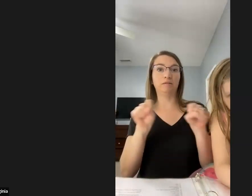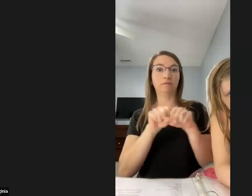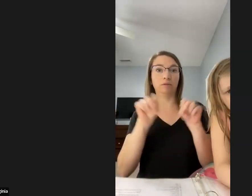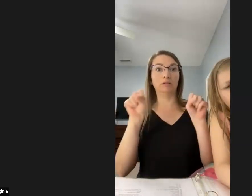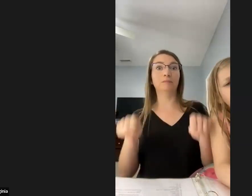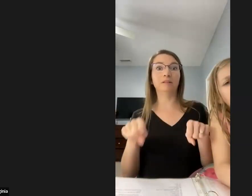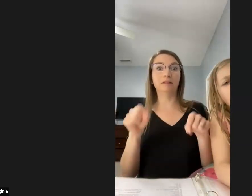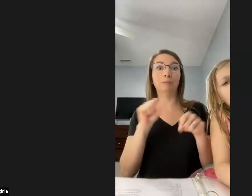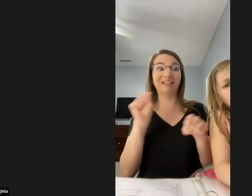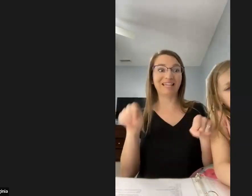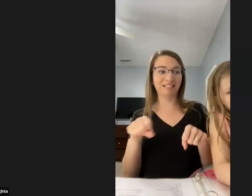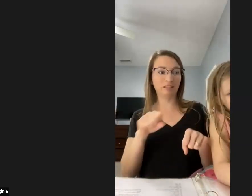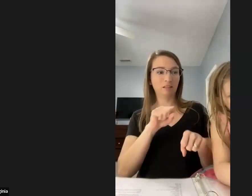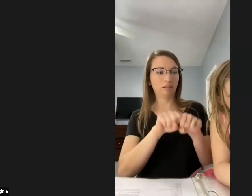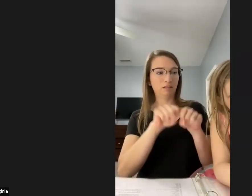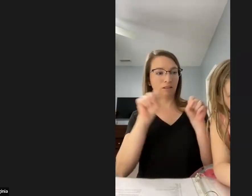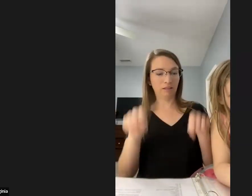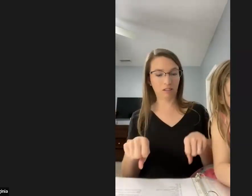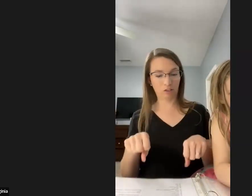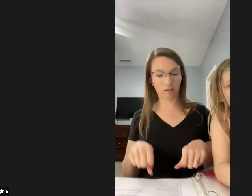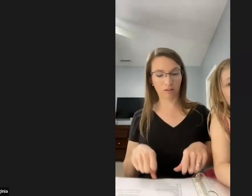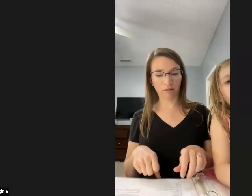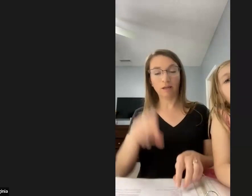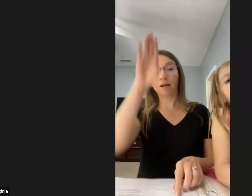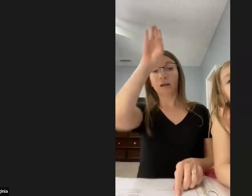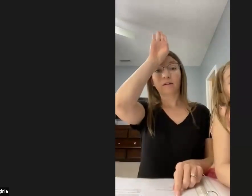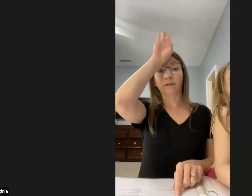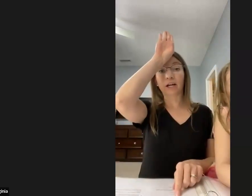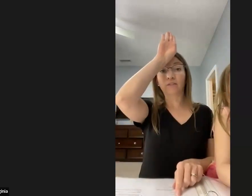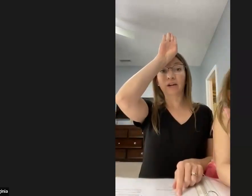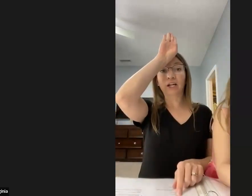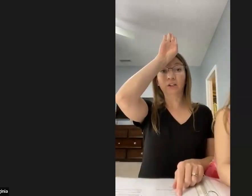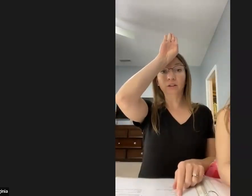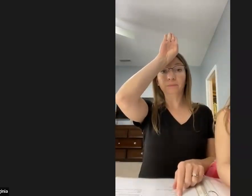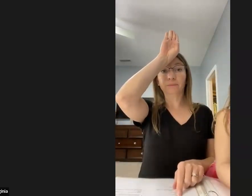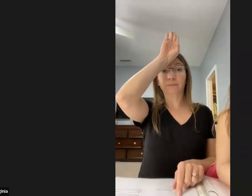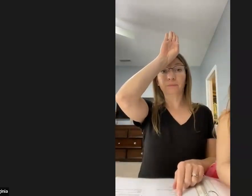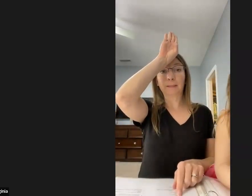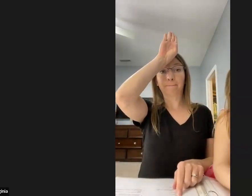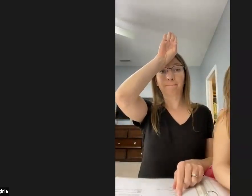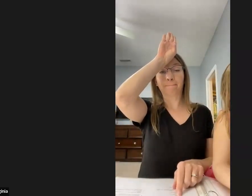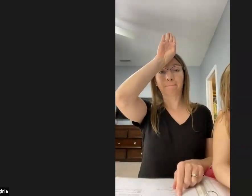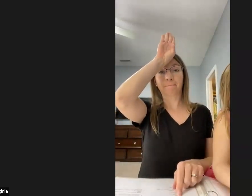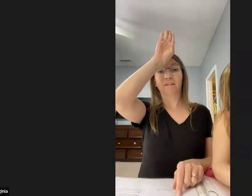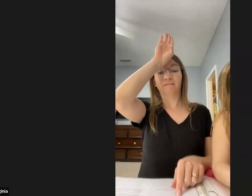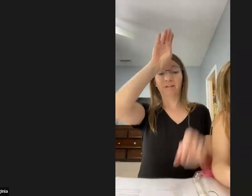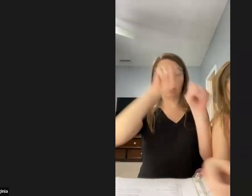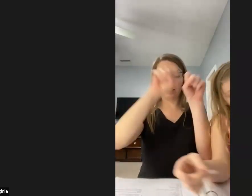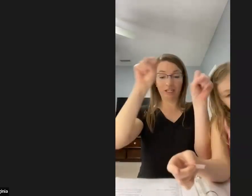for the place. Station. Okay. Firefighter. Fire